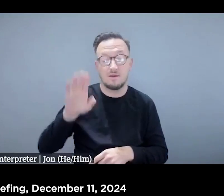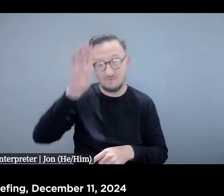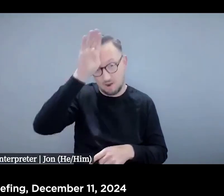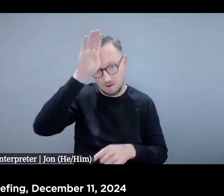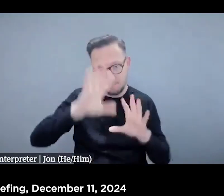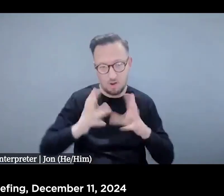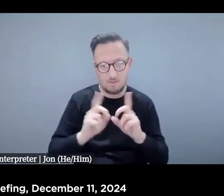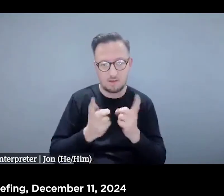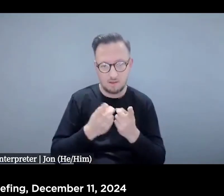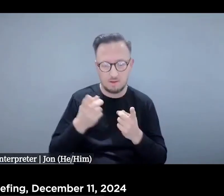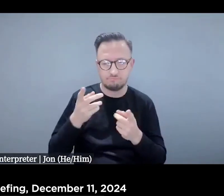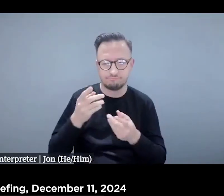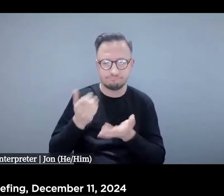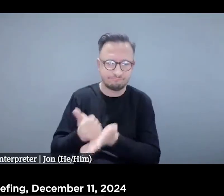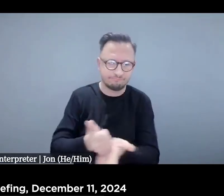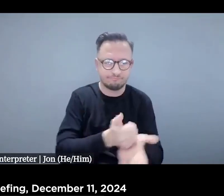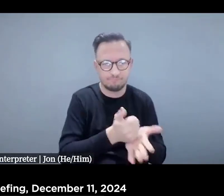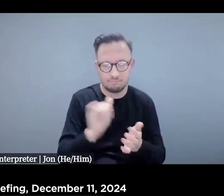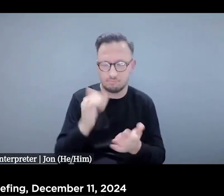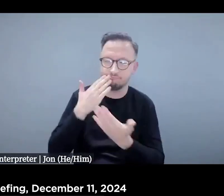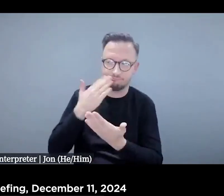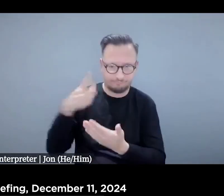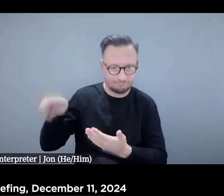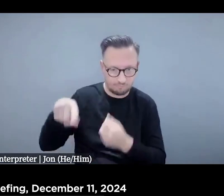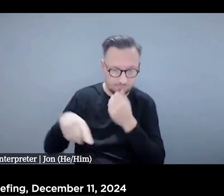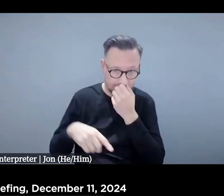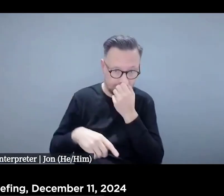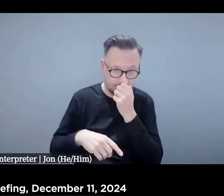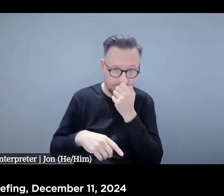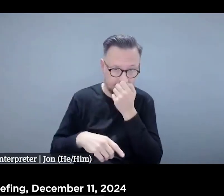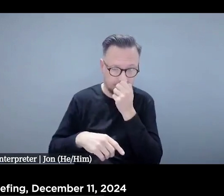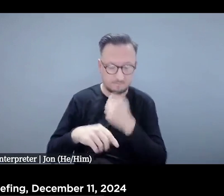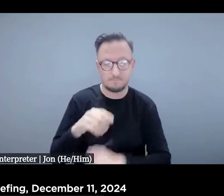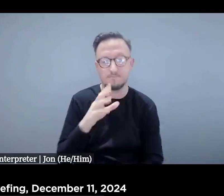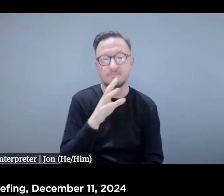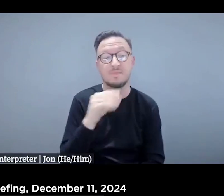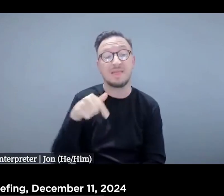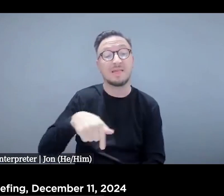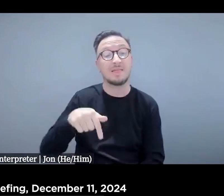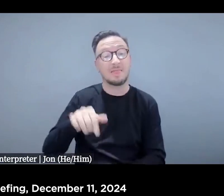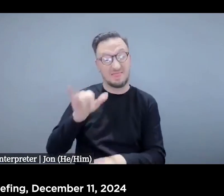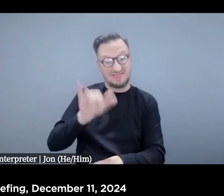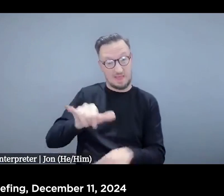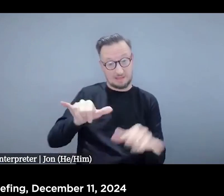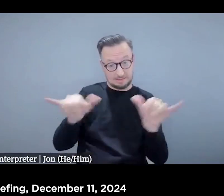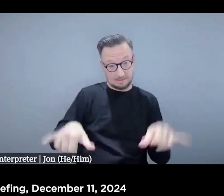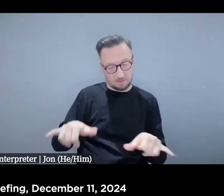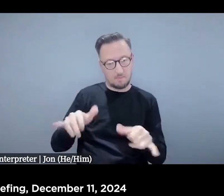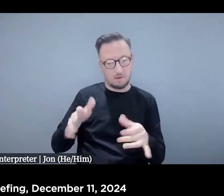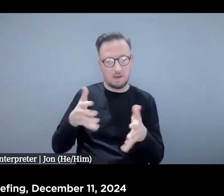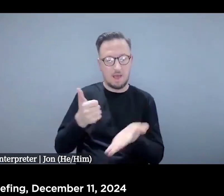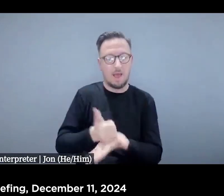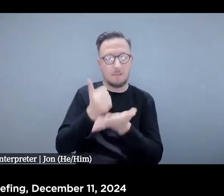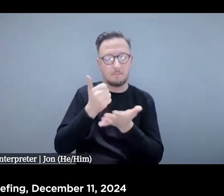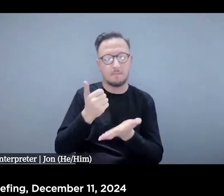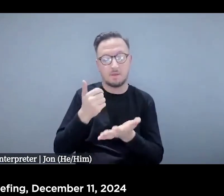certainly appreciate Chief Case and his team helping us out with that. This system will allow completed test kits, again, for